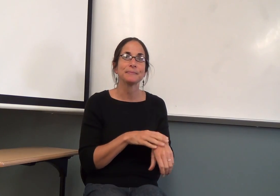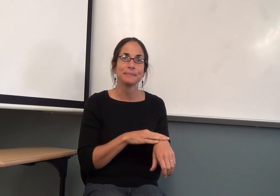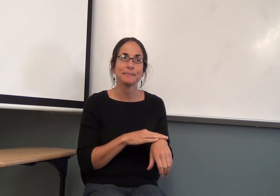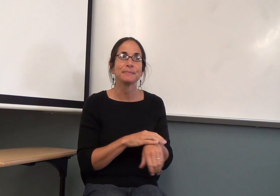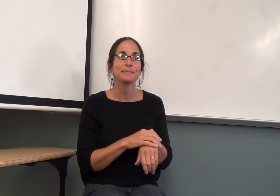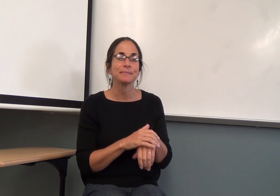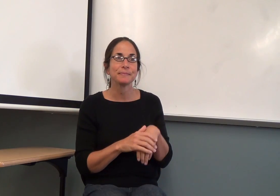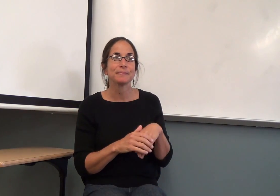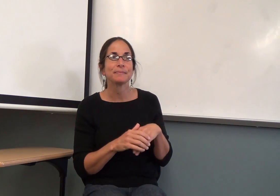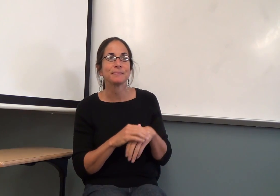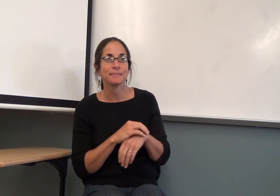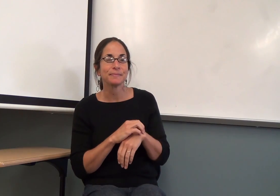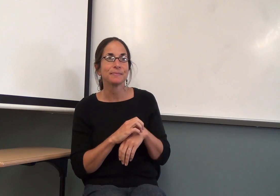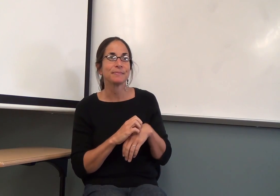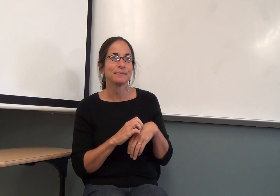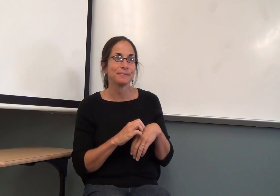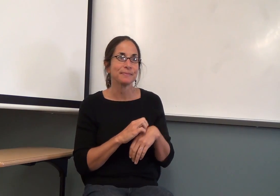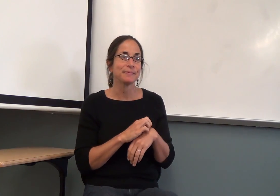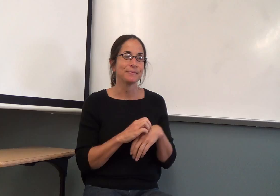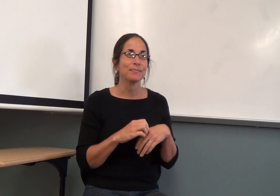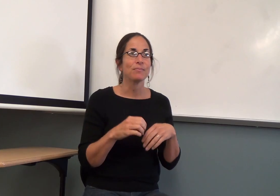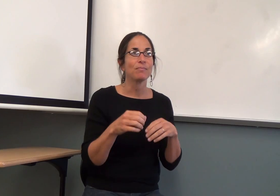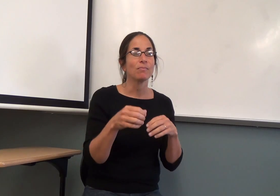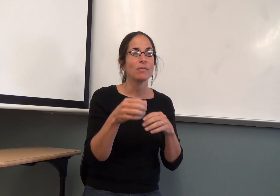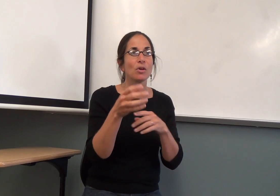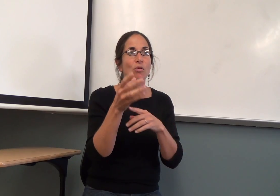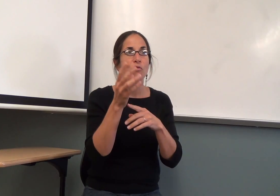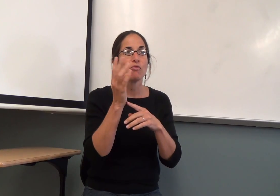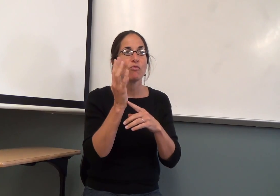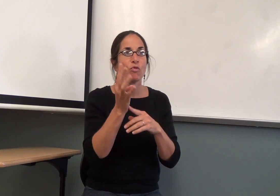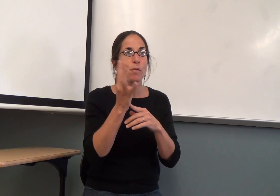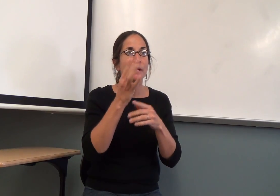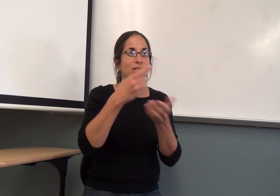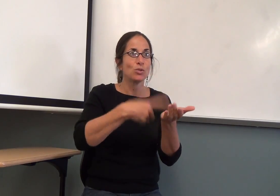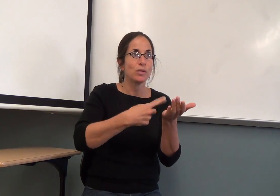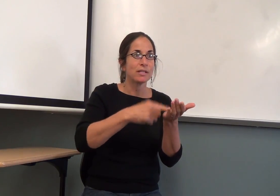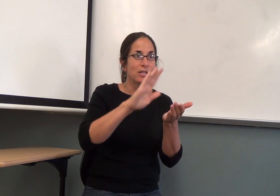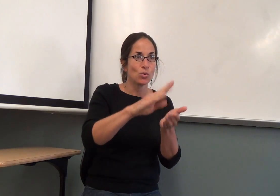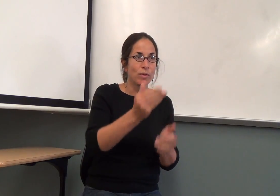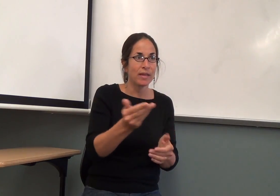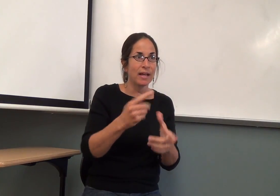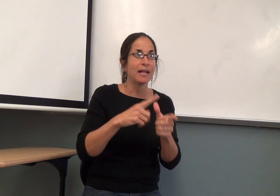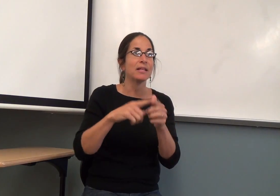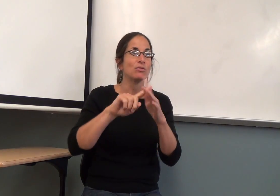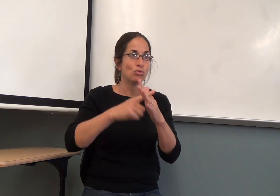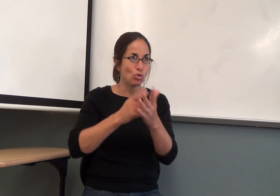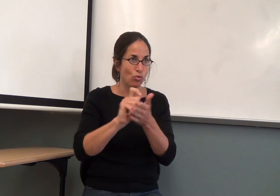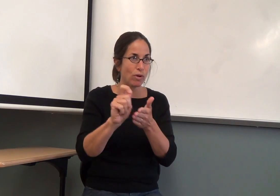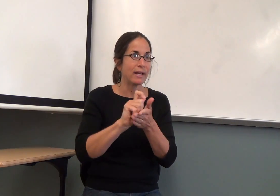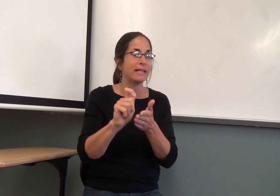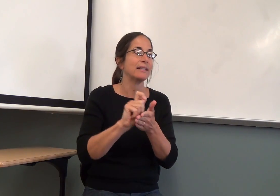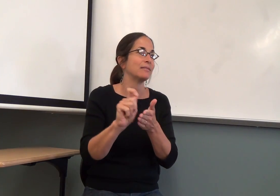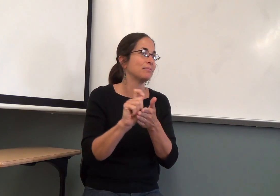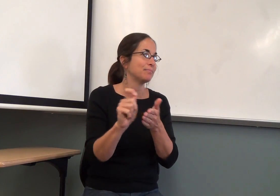4 minutes to talk about your item and then start writing. Just write down the ideas of your